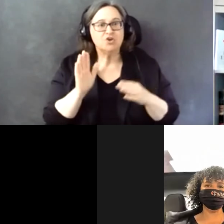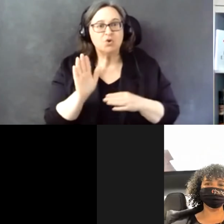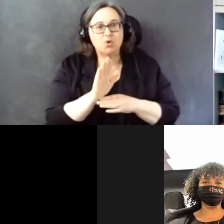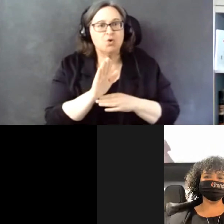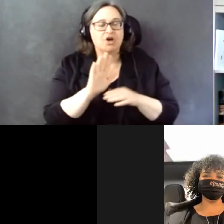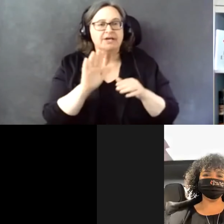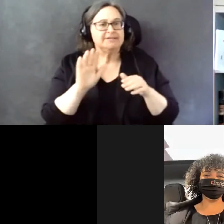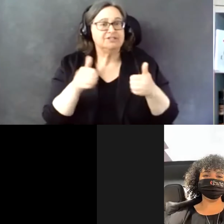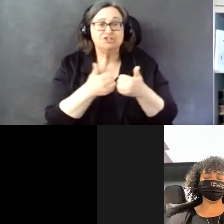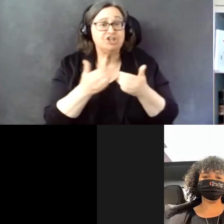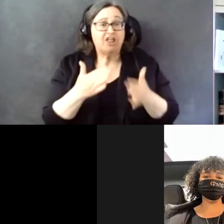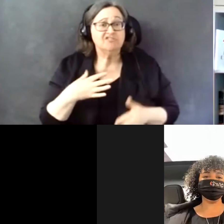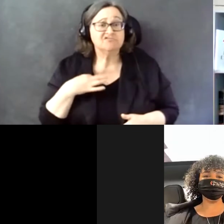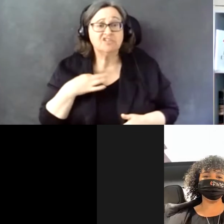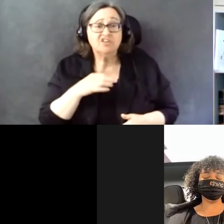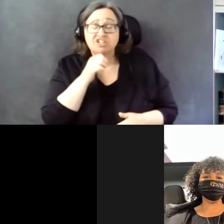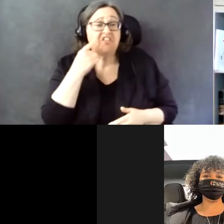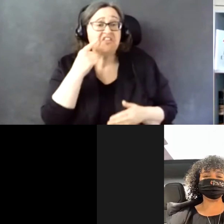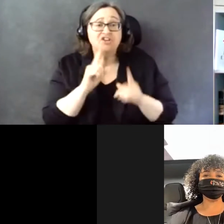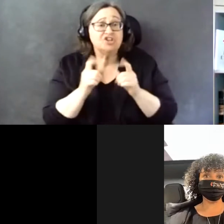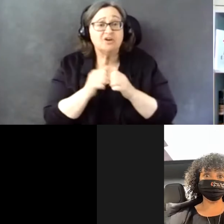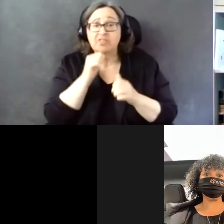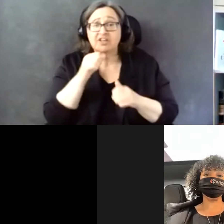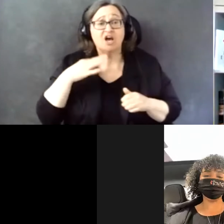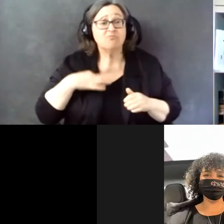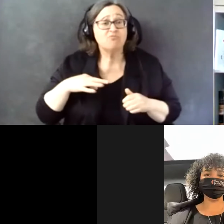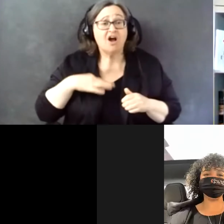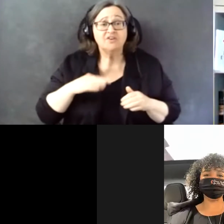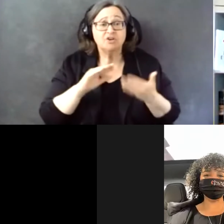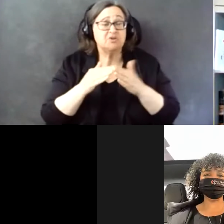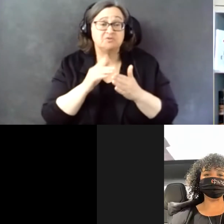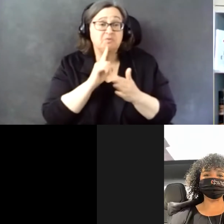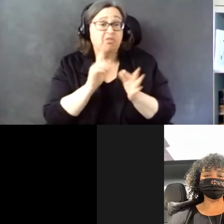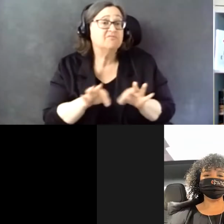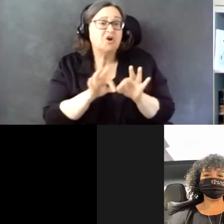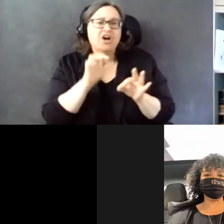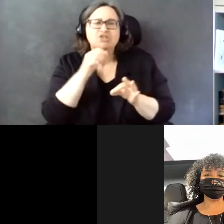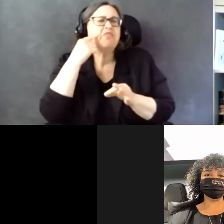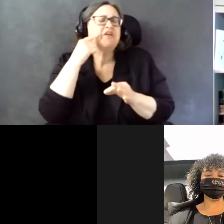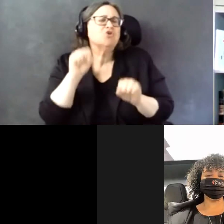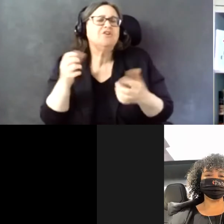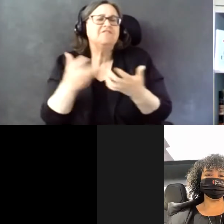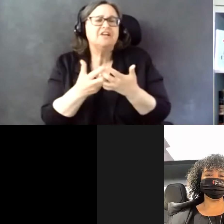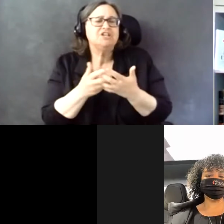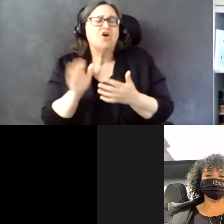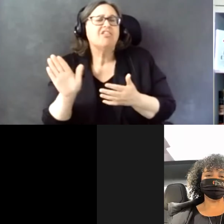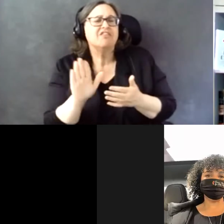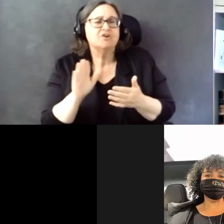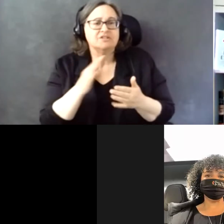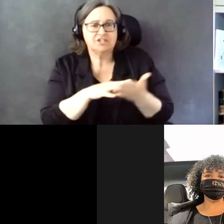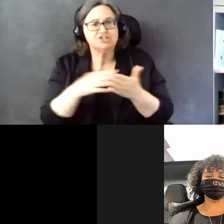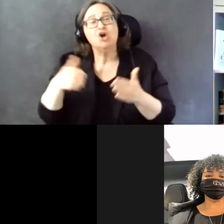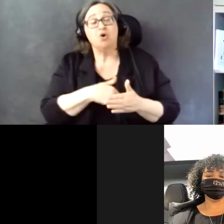challengers did not think that talking to the non-profit community uh was something that they could fit into their busy schedules and we know that you have